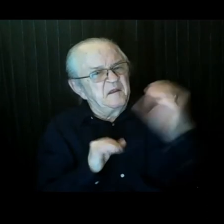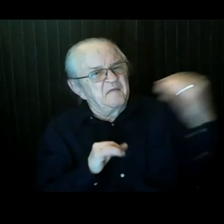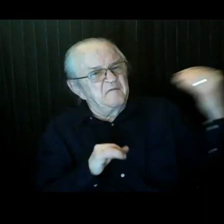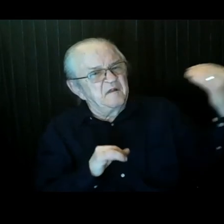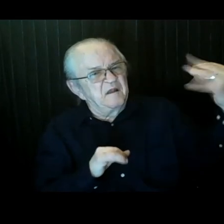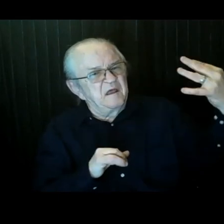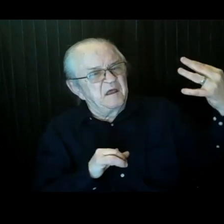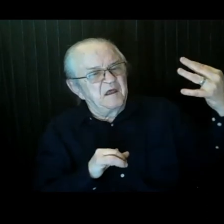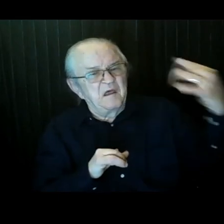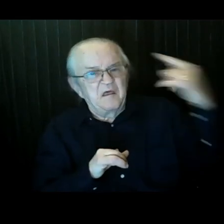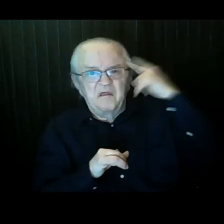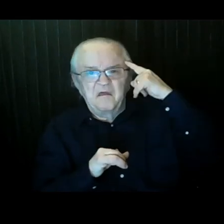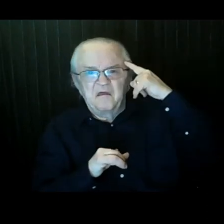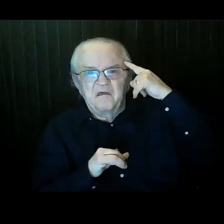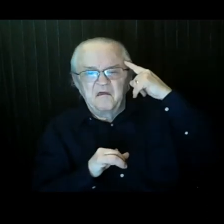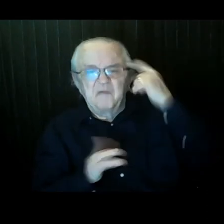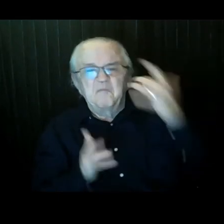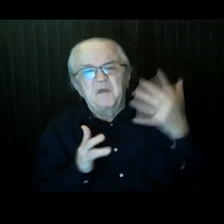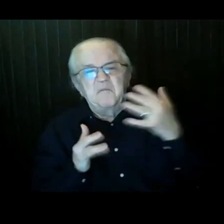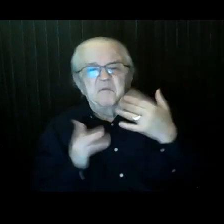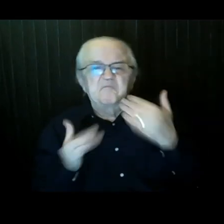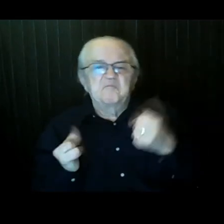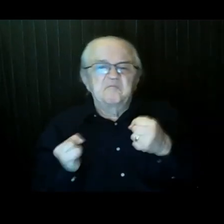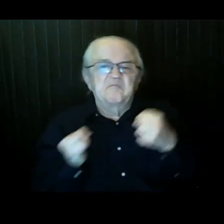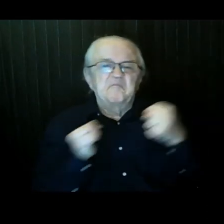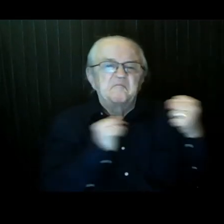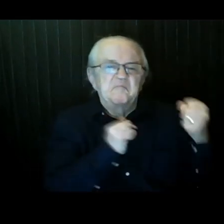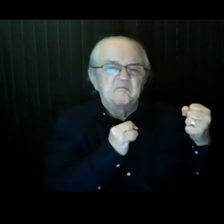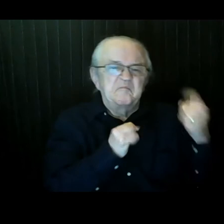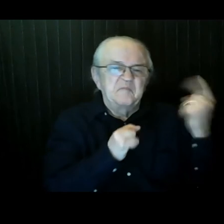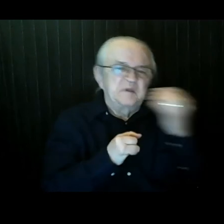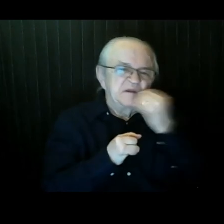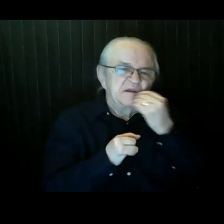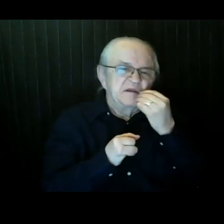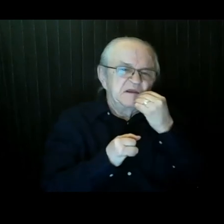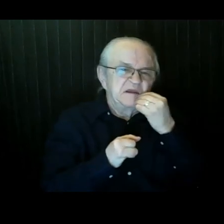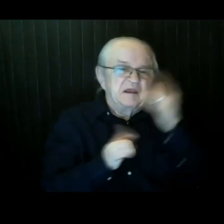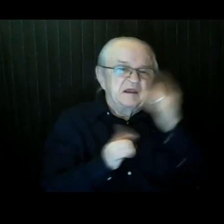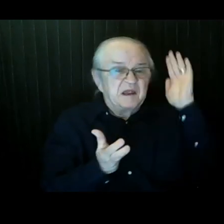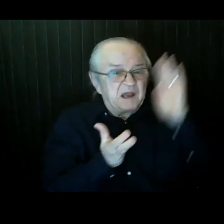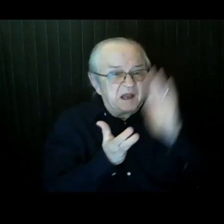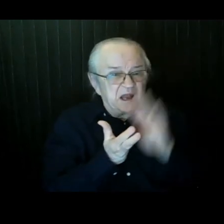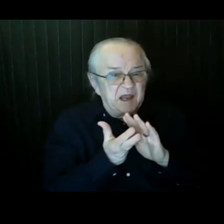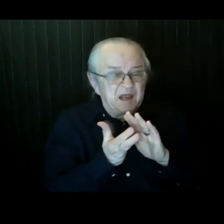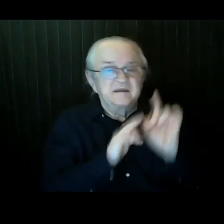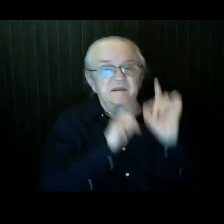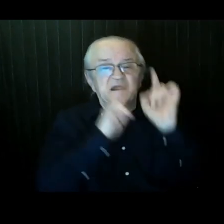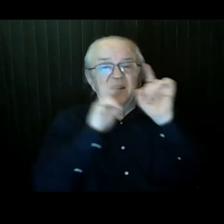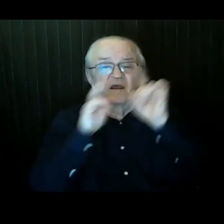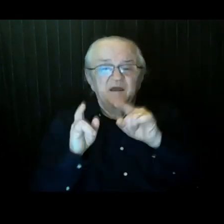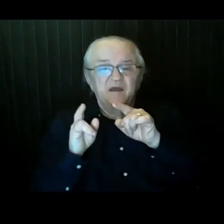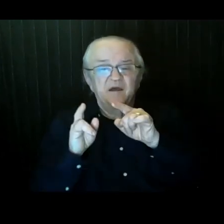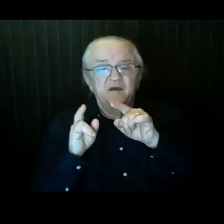I think to myself, well, maybe I just pull over, get a bite to eat at least, and then it will let up. I can make my way back down to Detroit. It turns out I'm pulling into